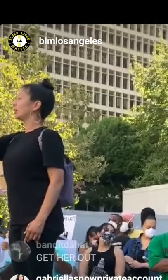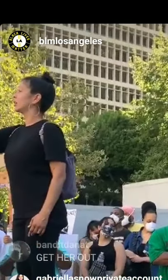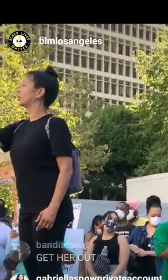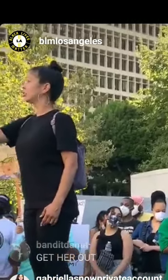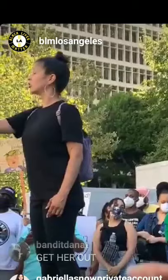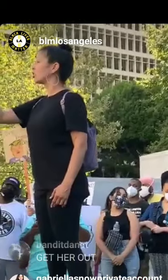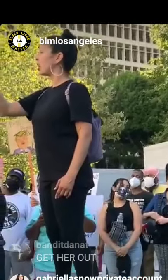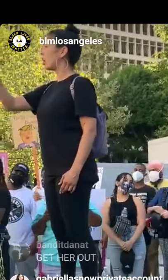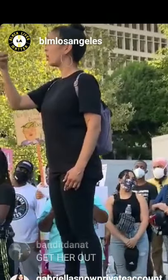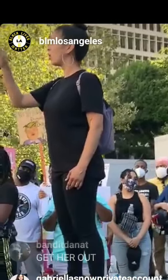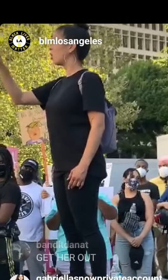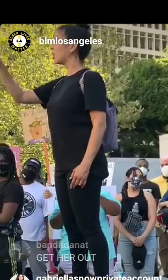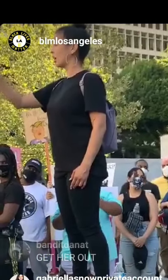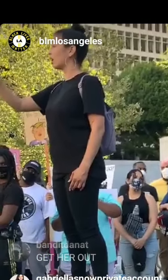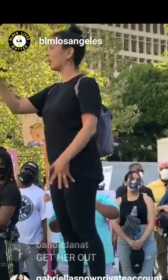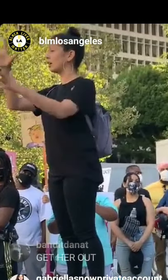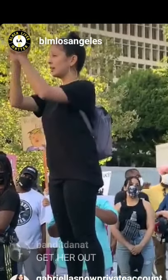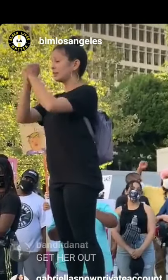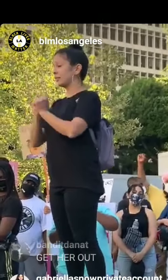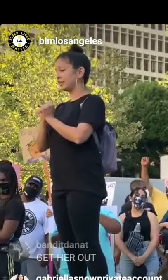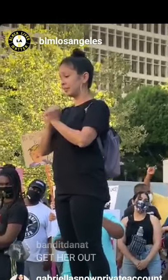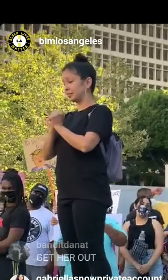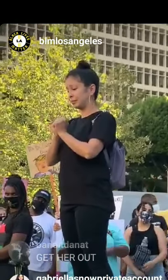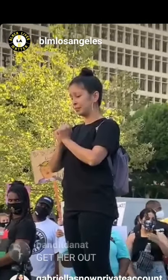Say his name. Ashe.